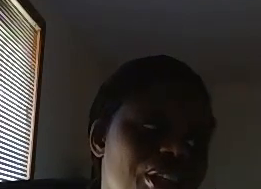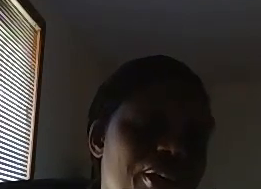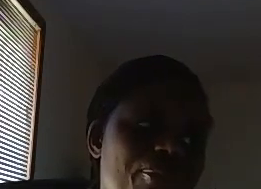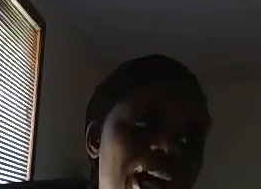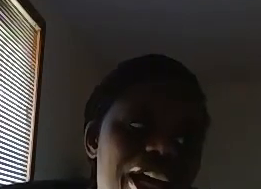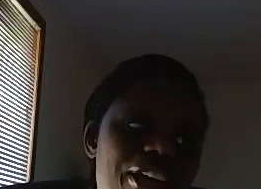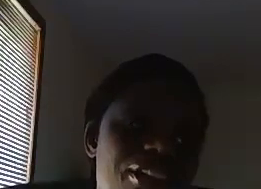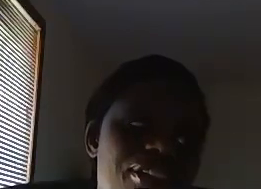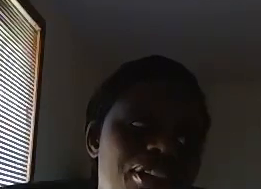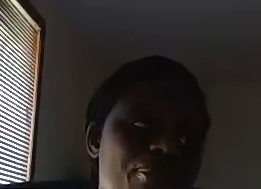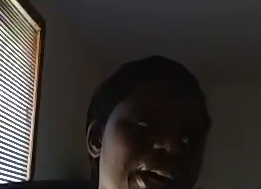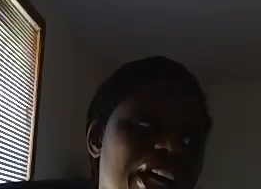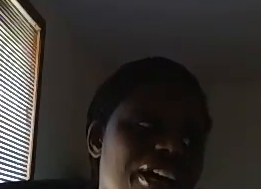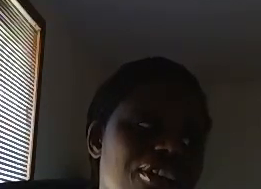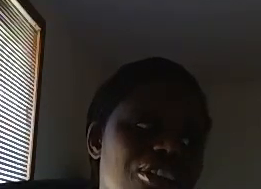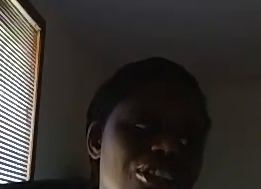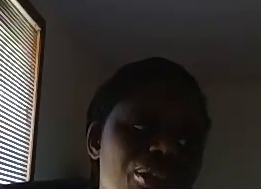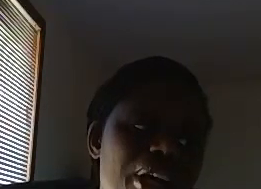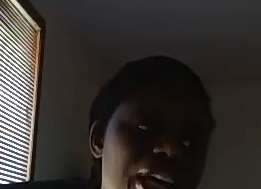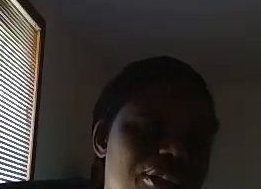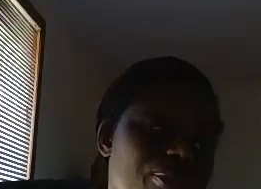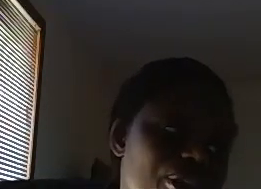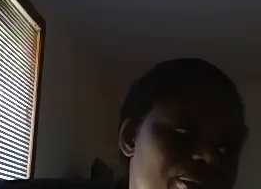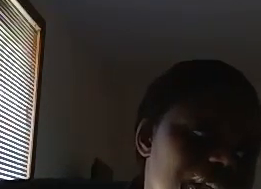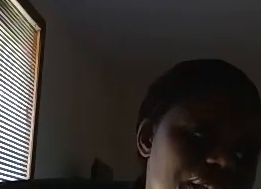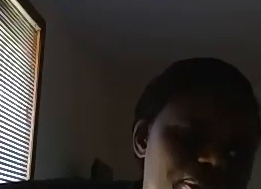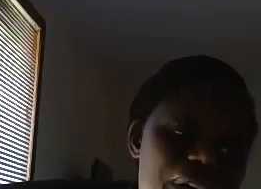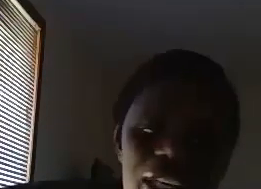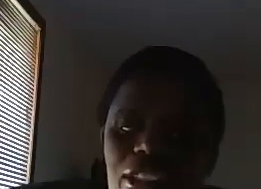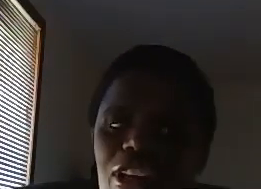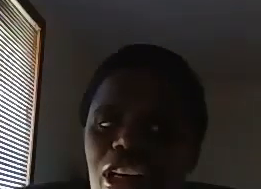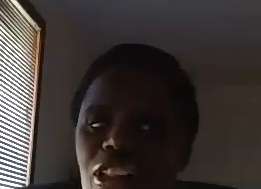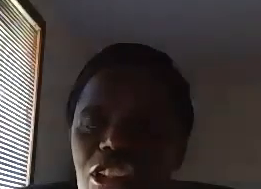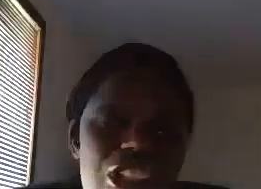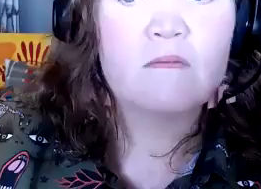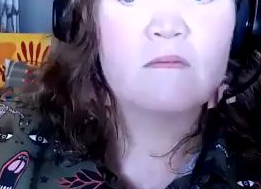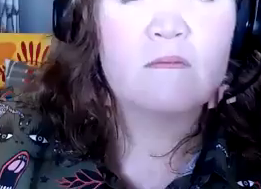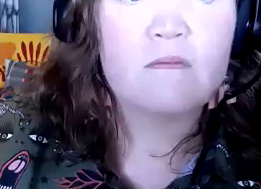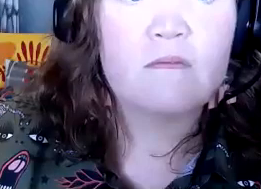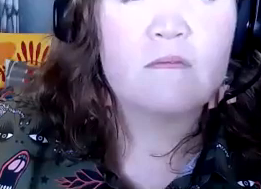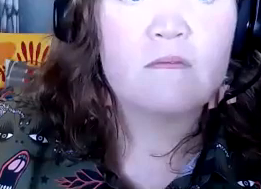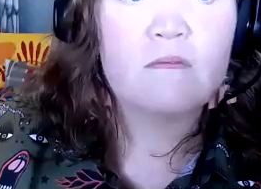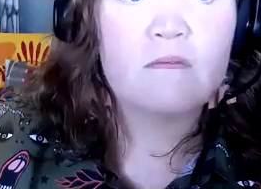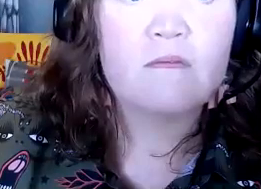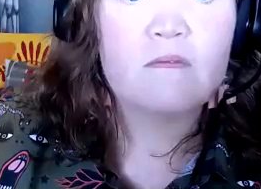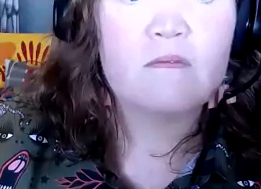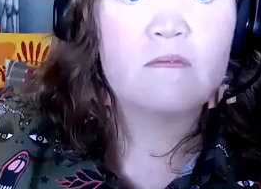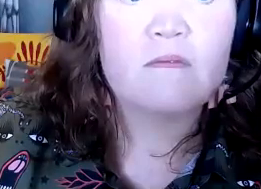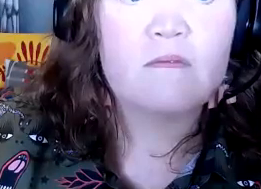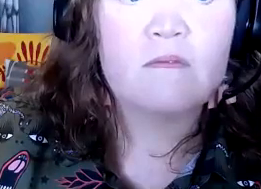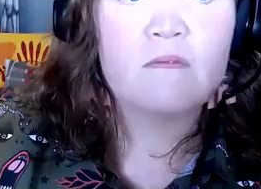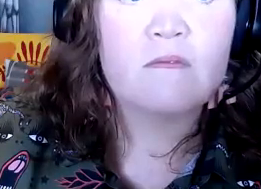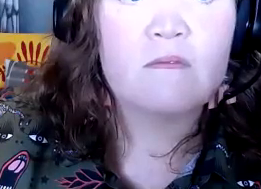all my identity, my development in my young teenager life crashed,